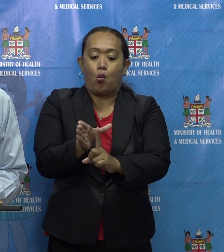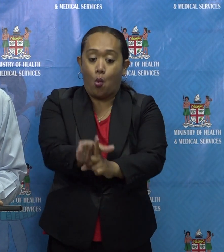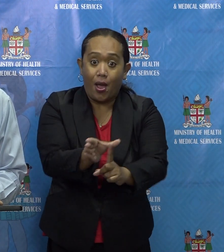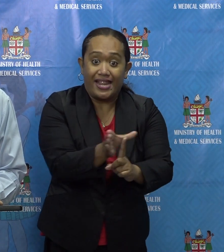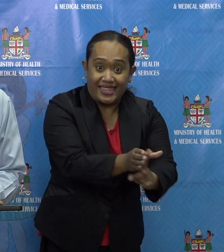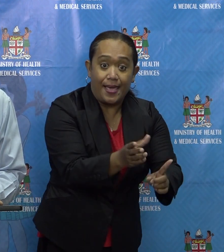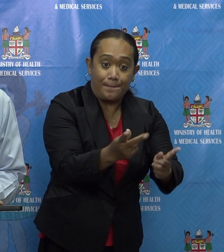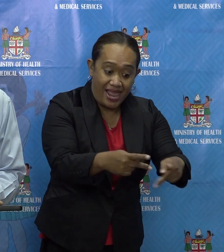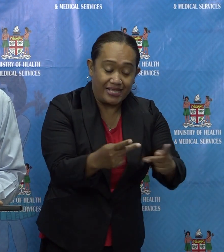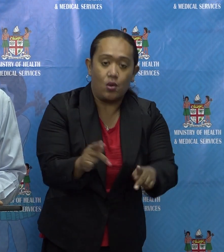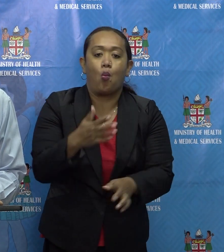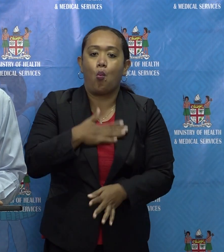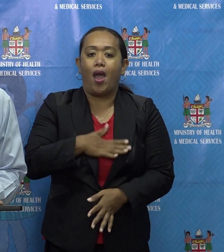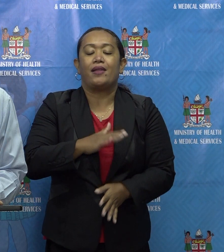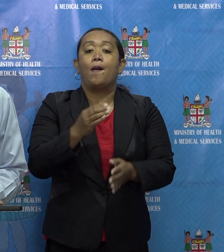more comfortable for patients.